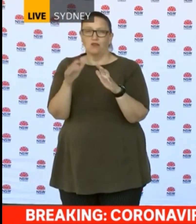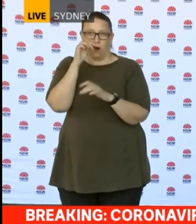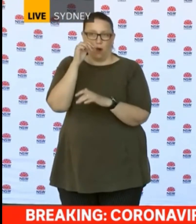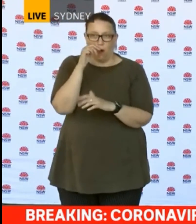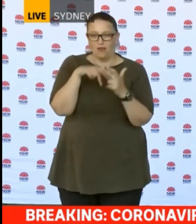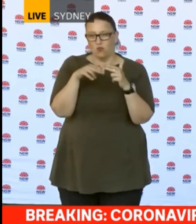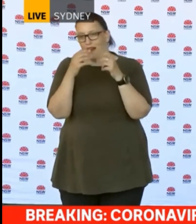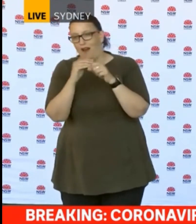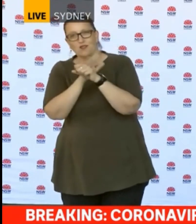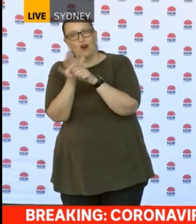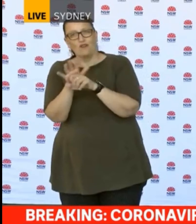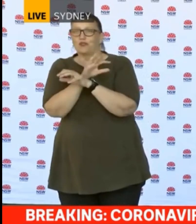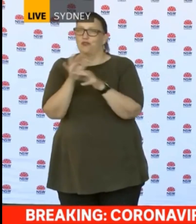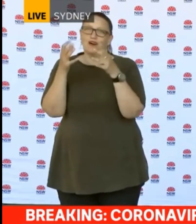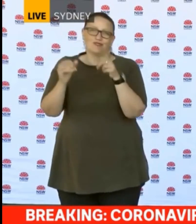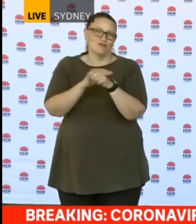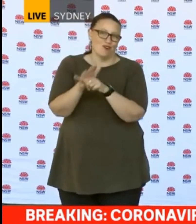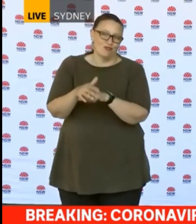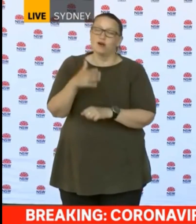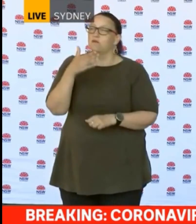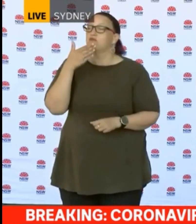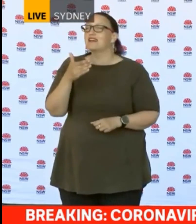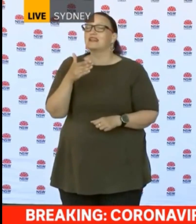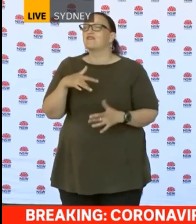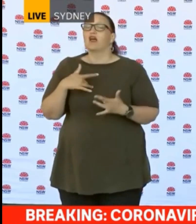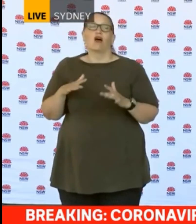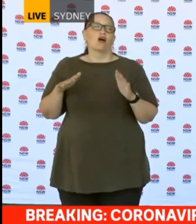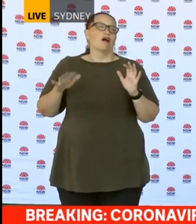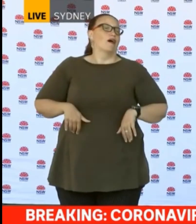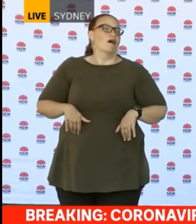And so it's really important for all of us not to be complacent. Just